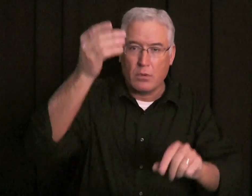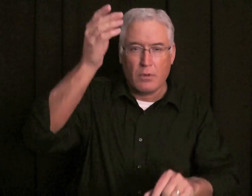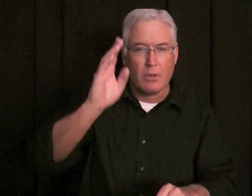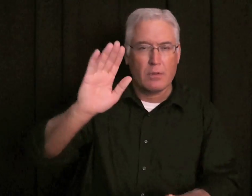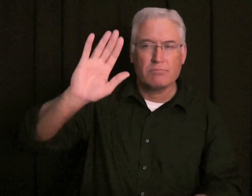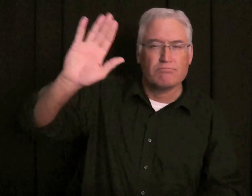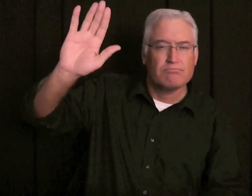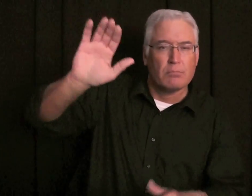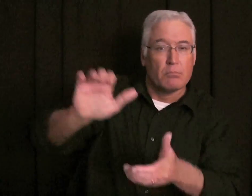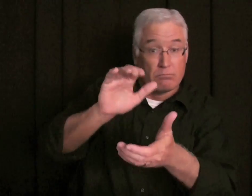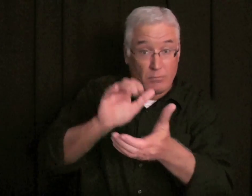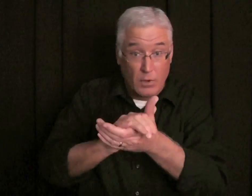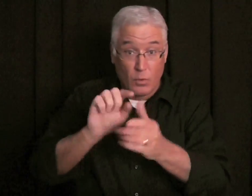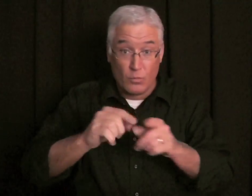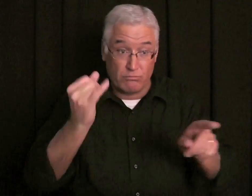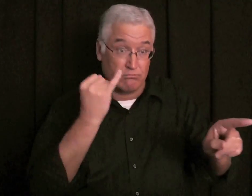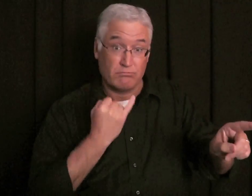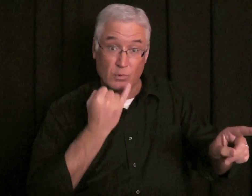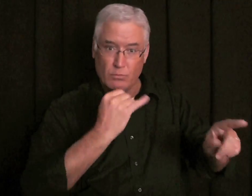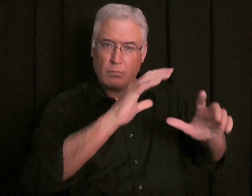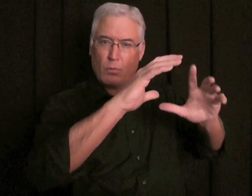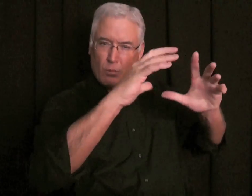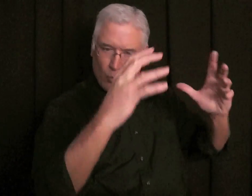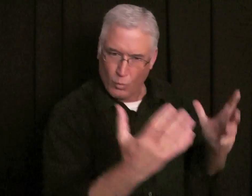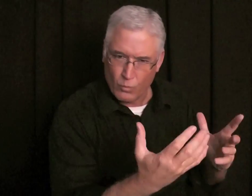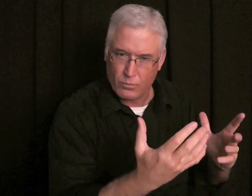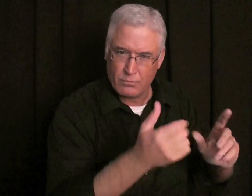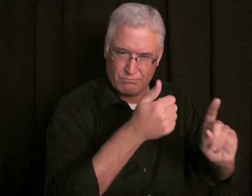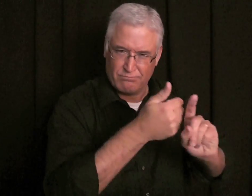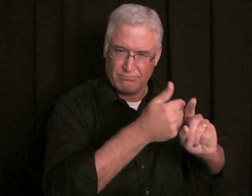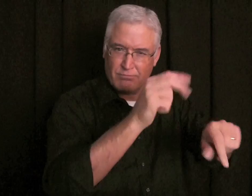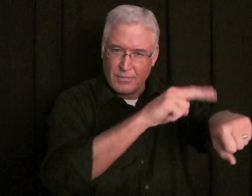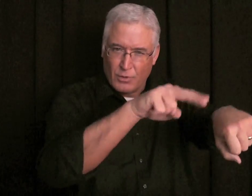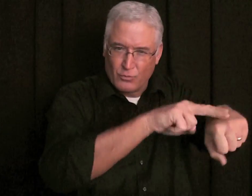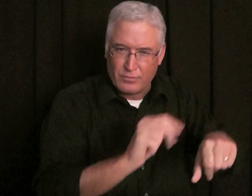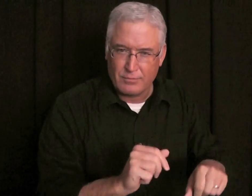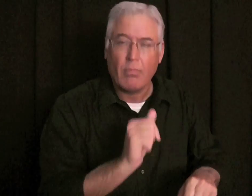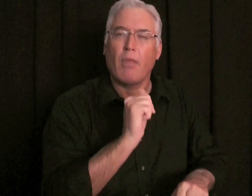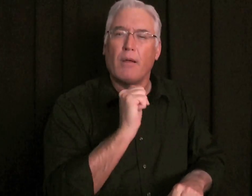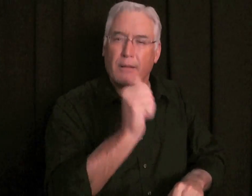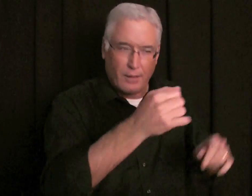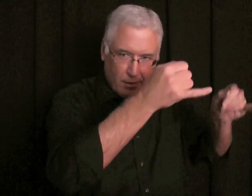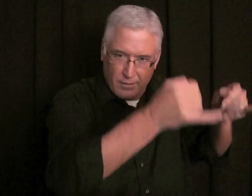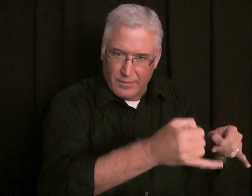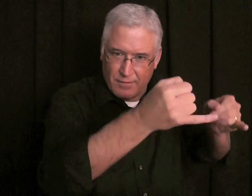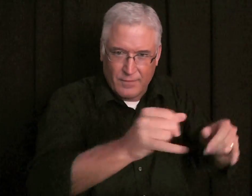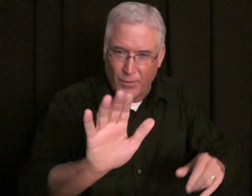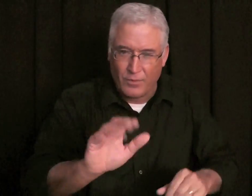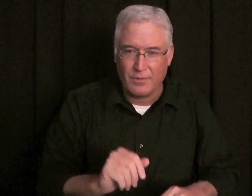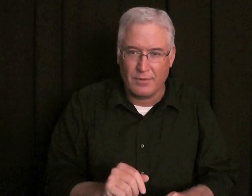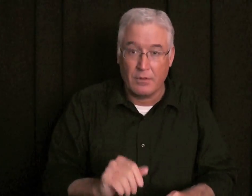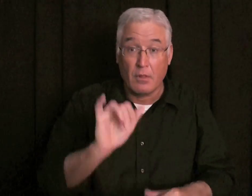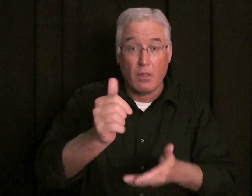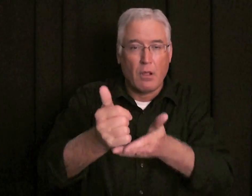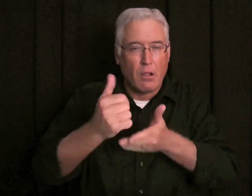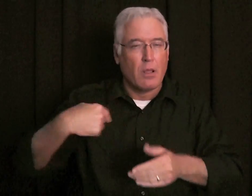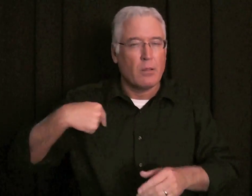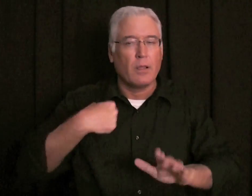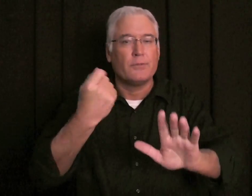they did not all. And God married Israel as a group, a nation, not